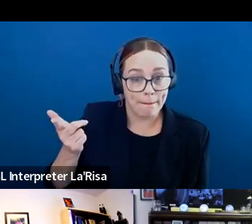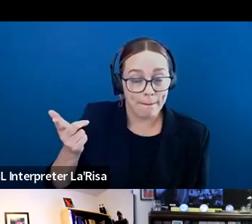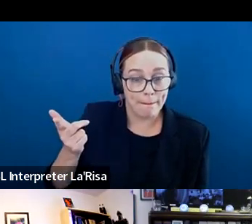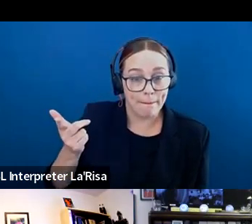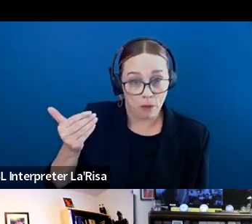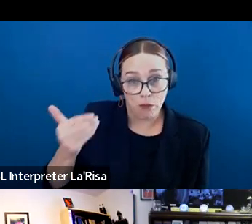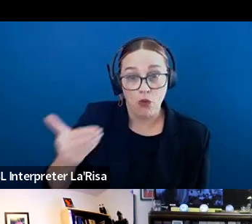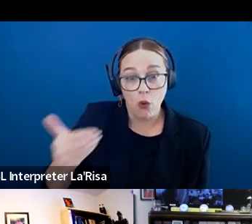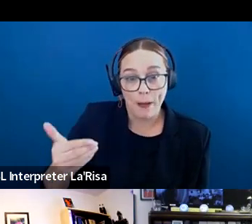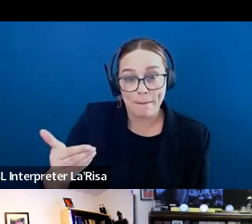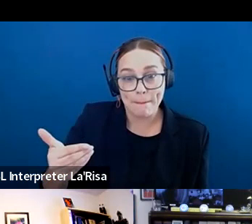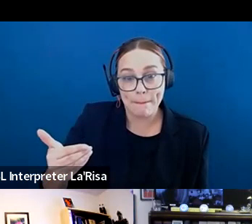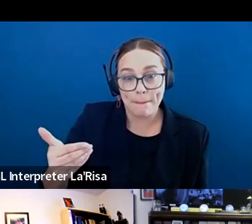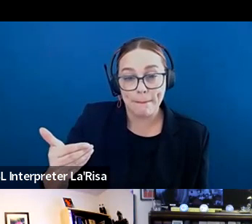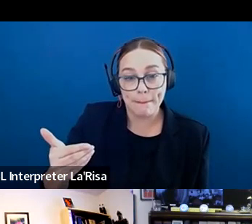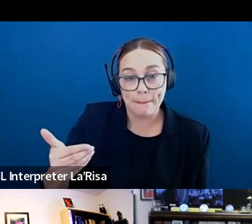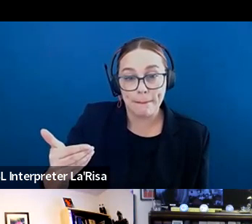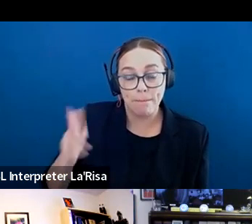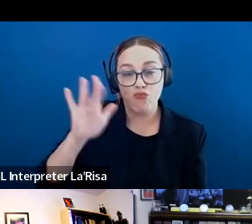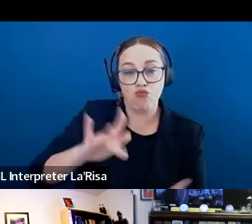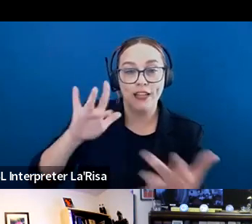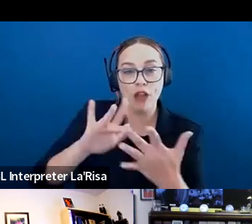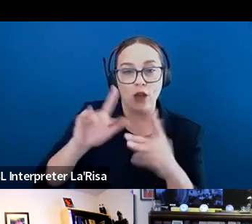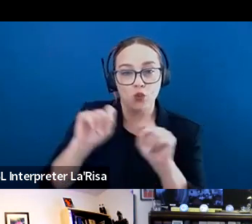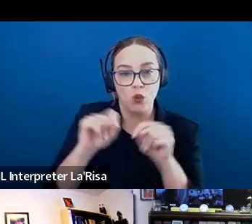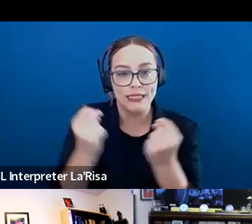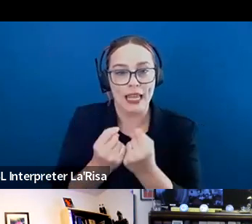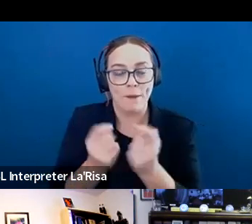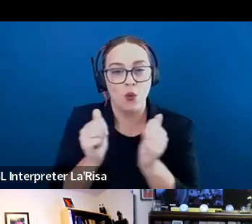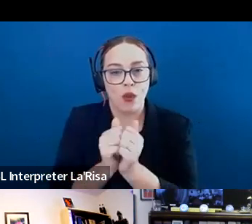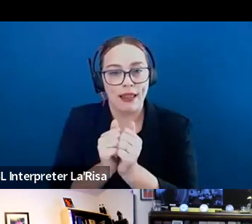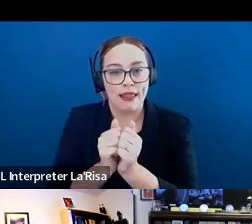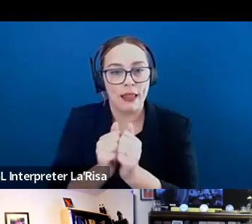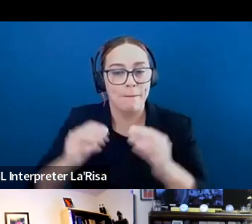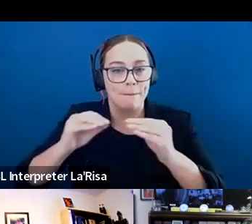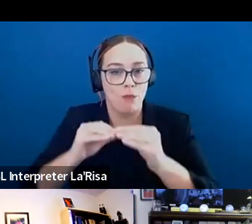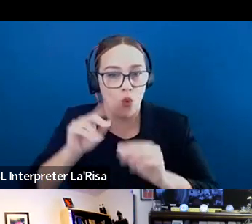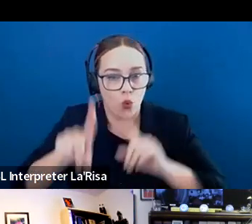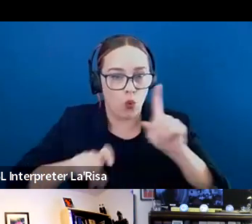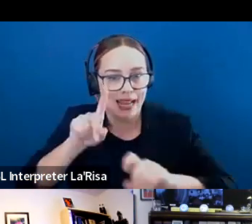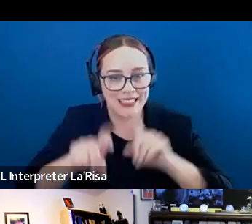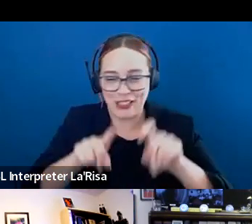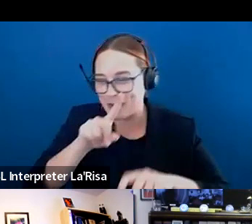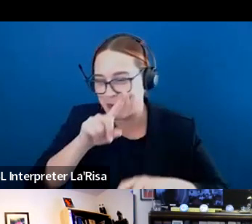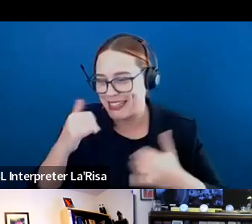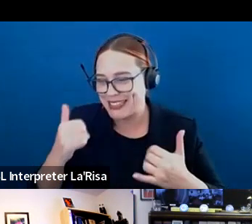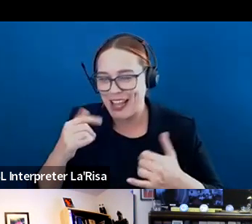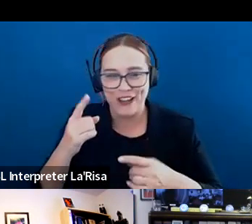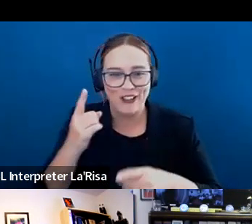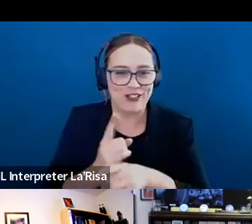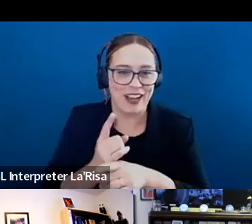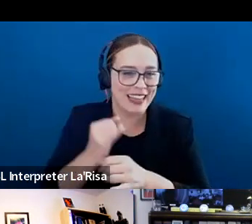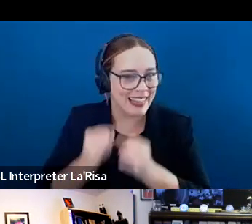go ahead and reach out to the team with further questions, since it was right at the last second I seen,